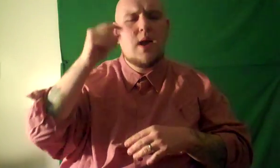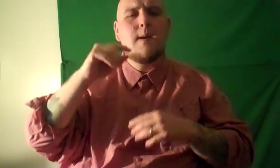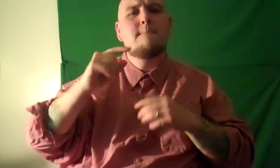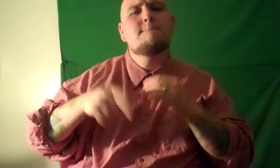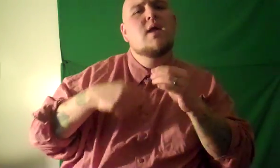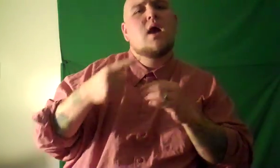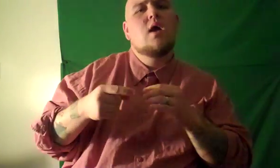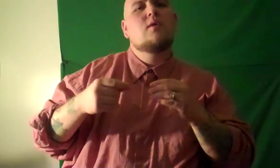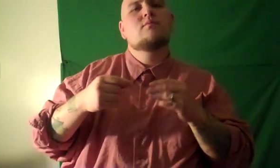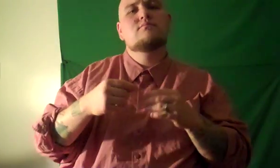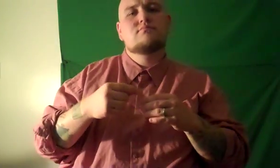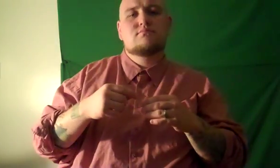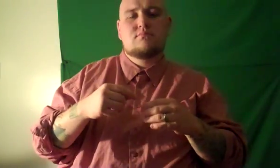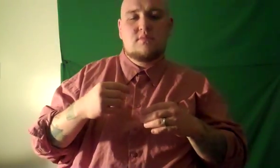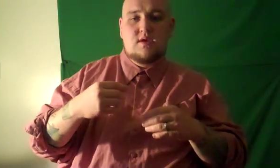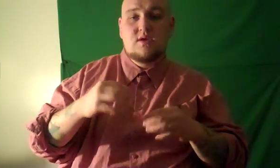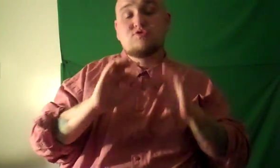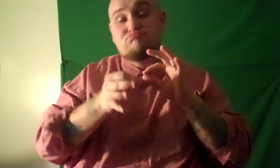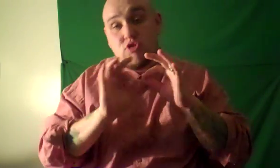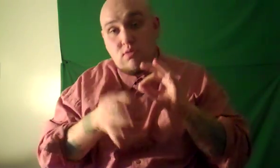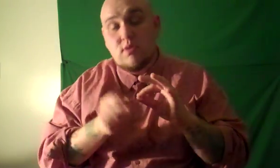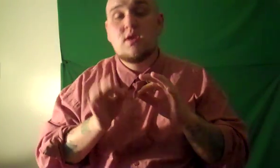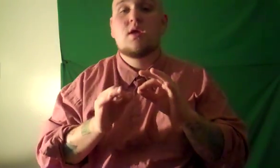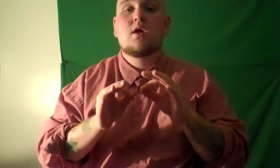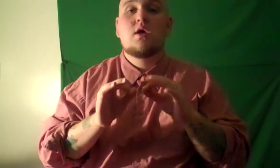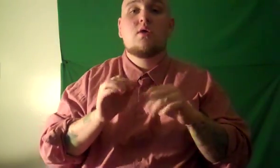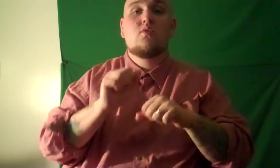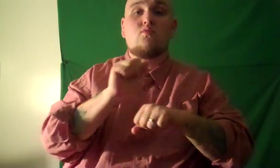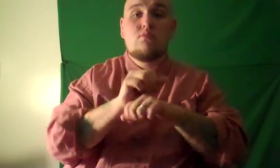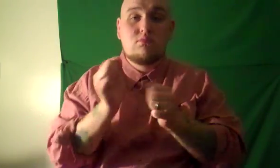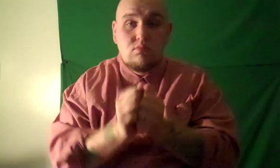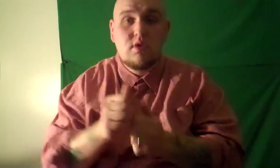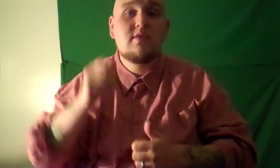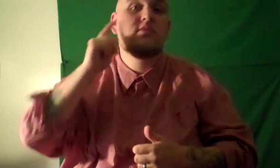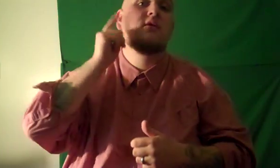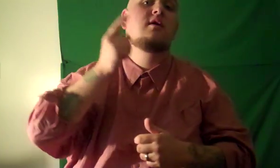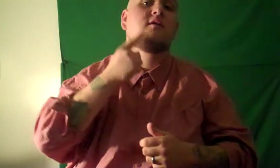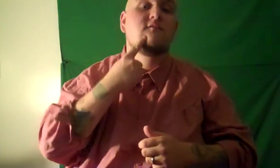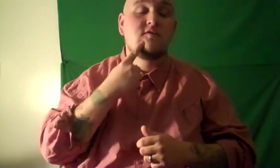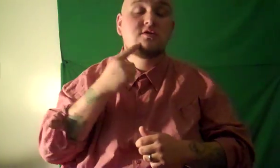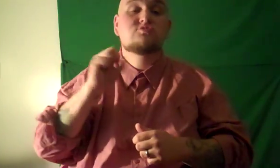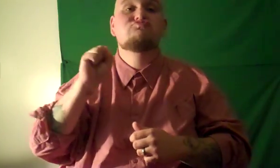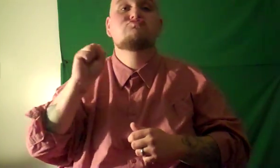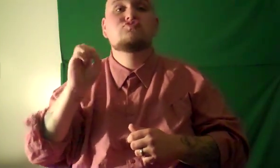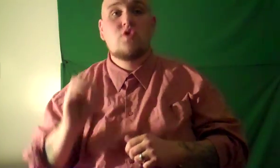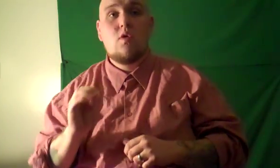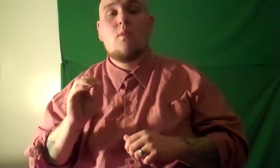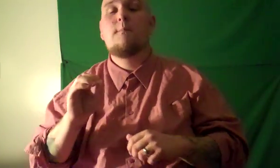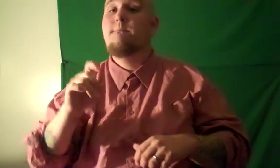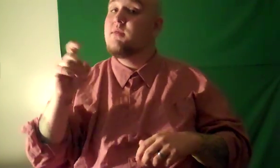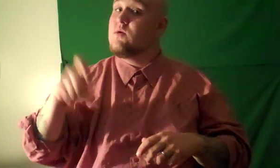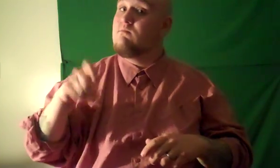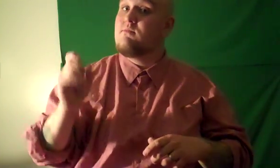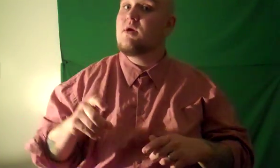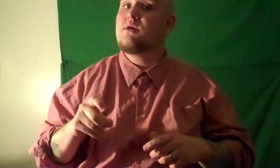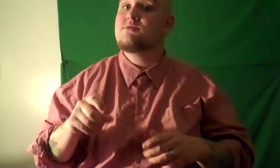profession, working with deaf. So you must take the written test before you can even